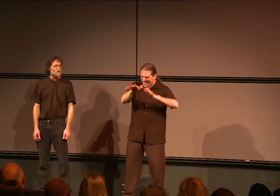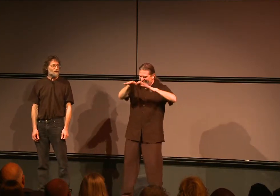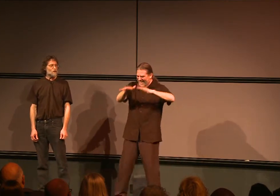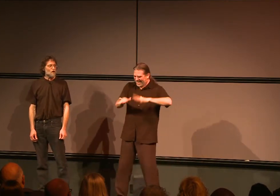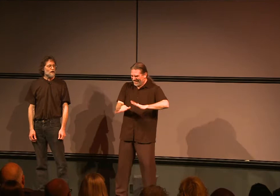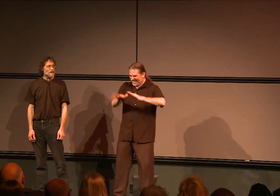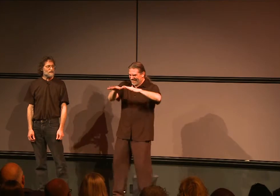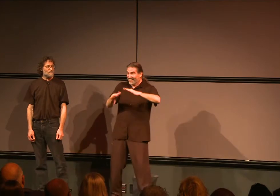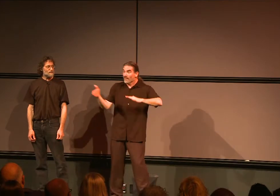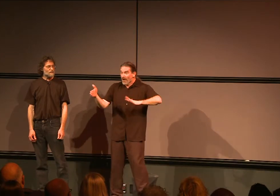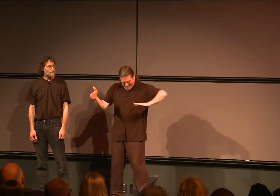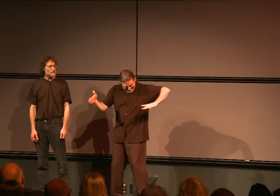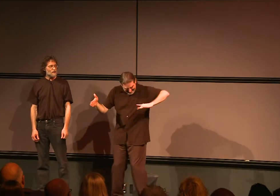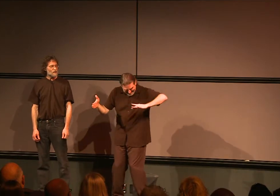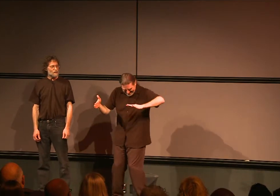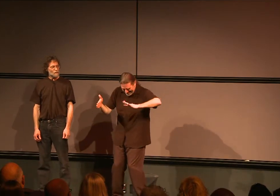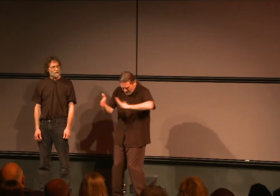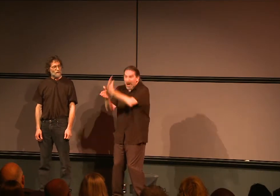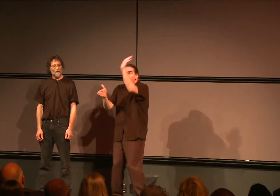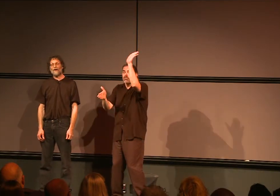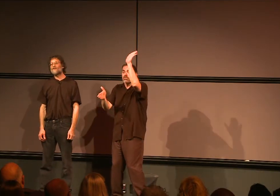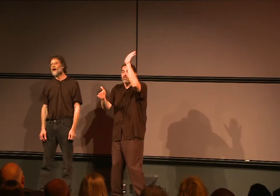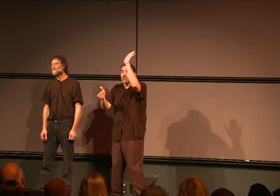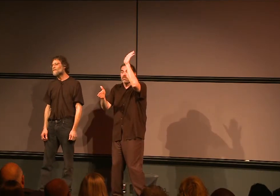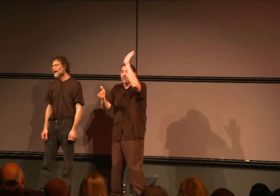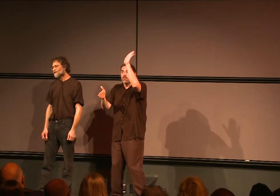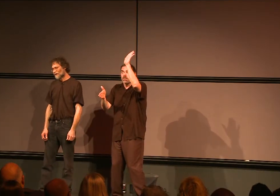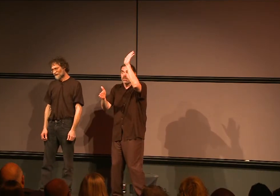the noise will bounce off the mattress.